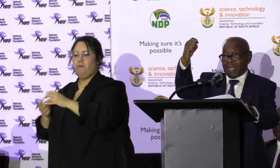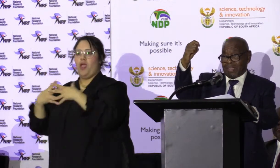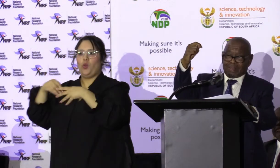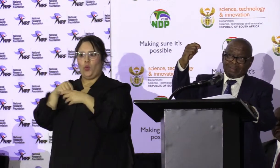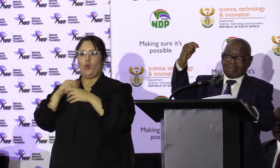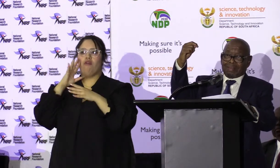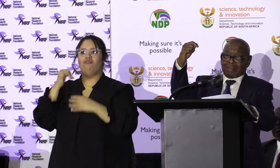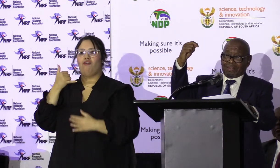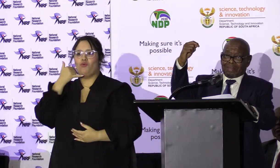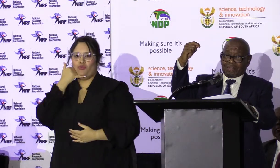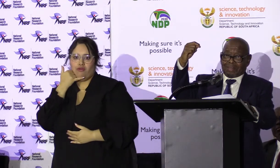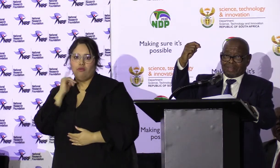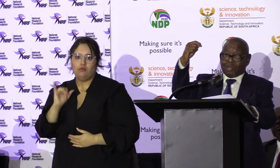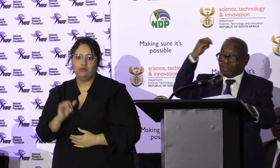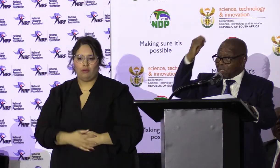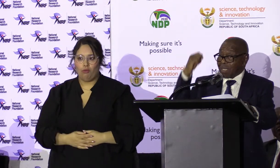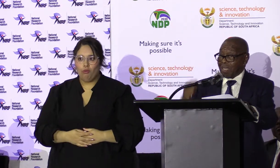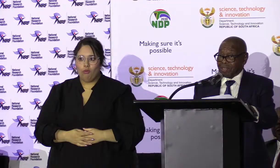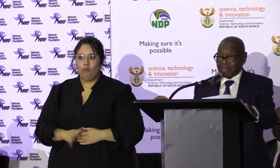including mobile